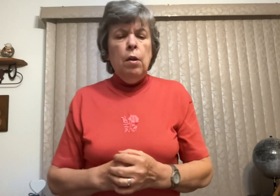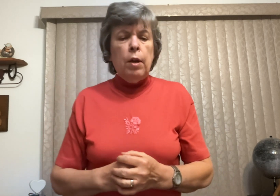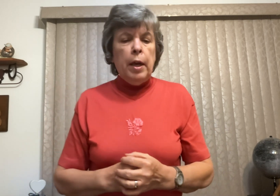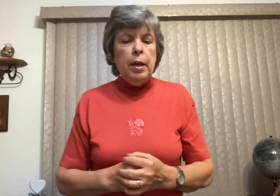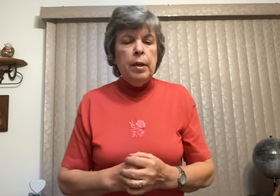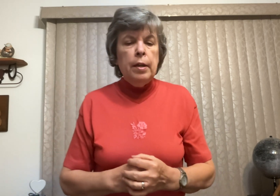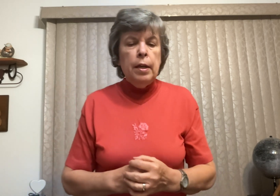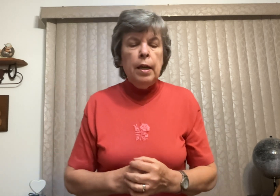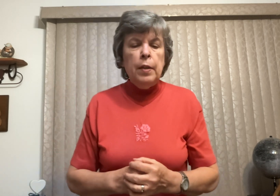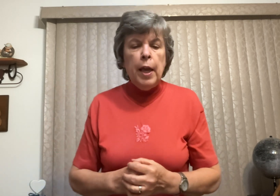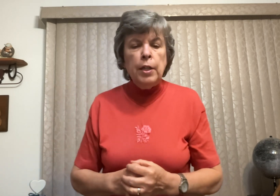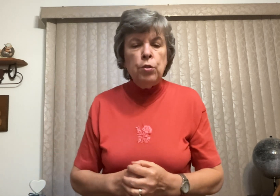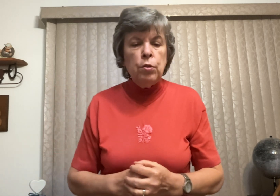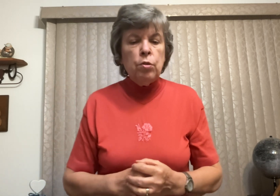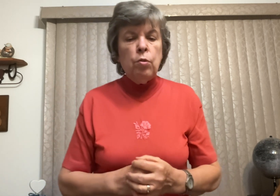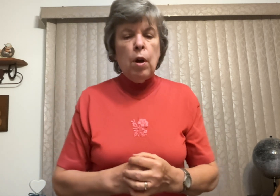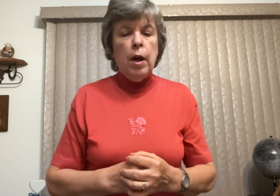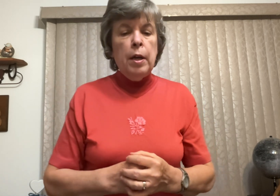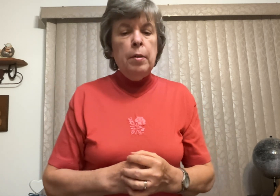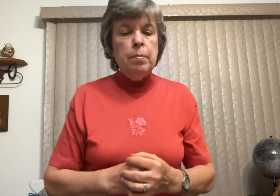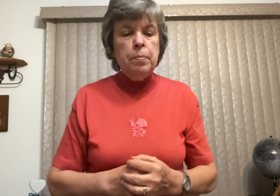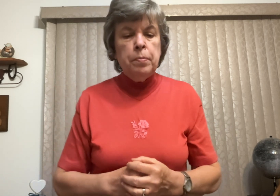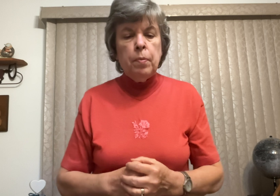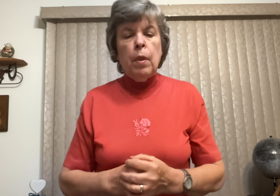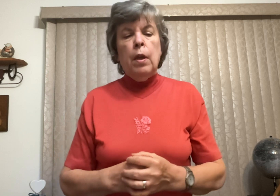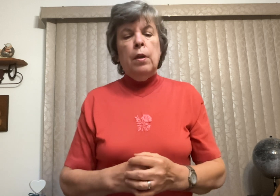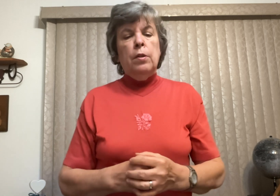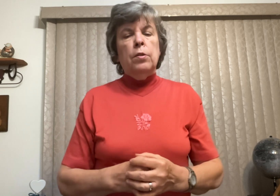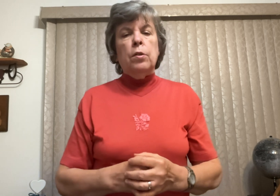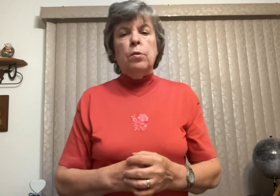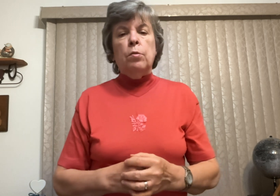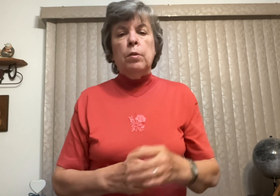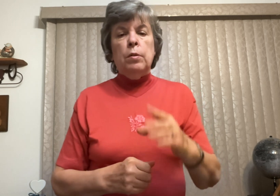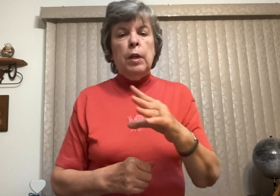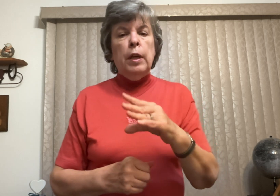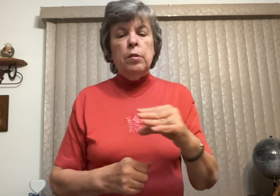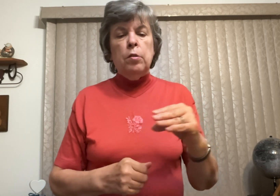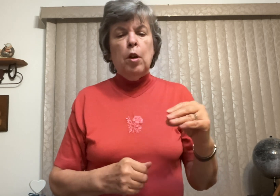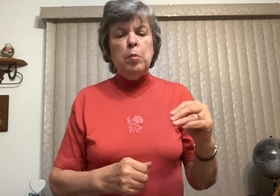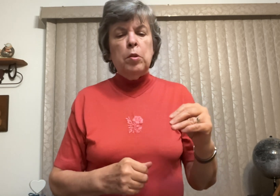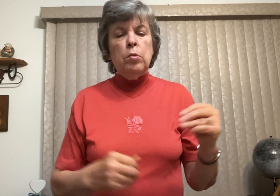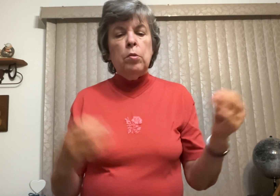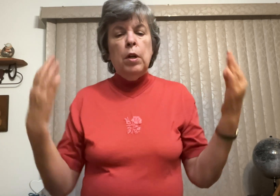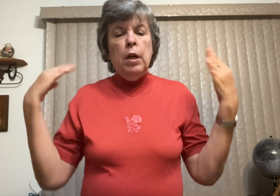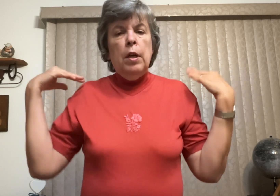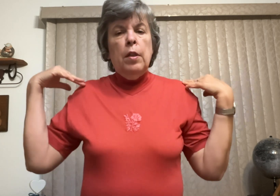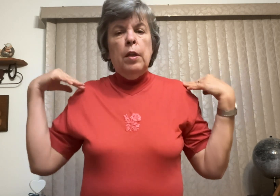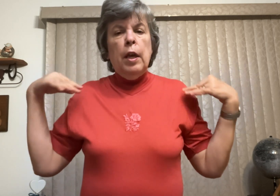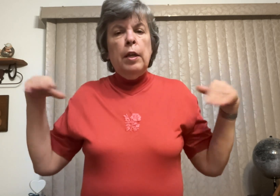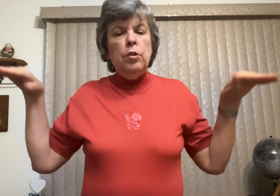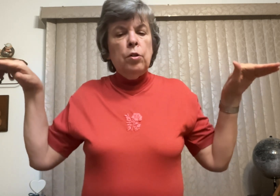Okay. And the angels cry. So and is optional. The